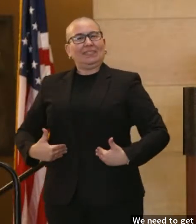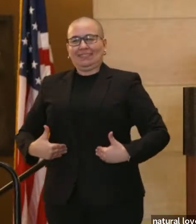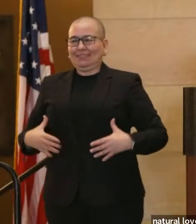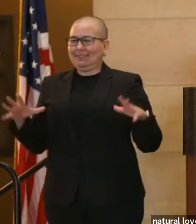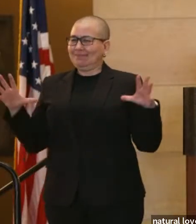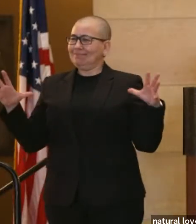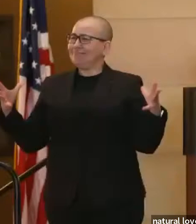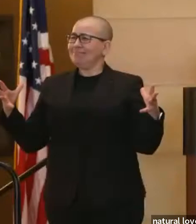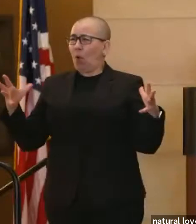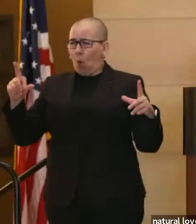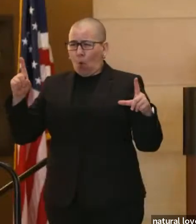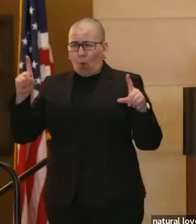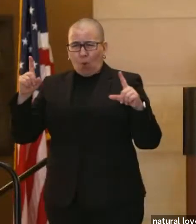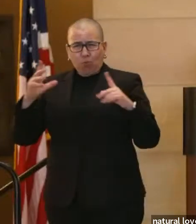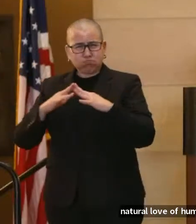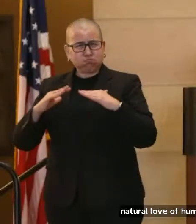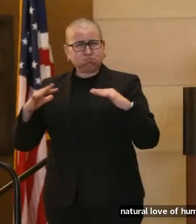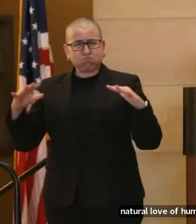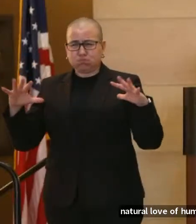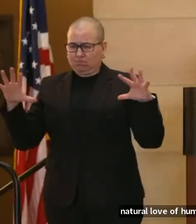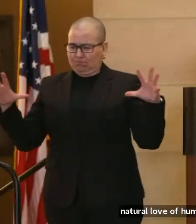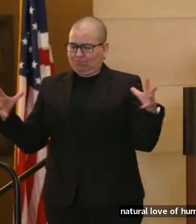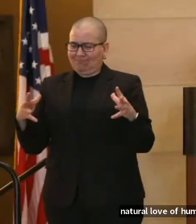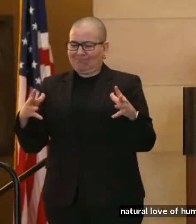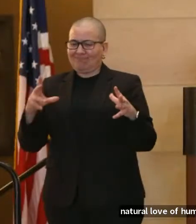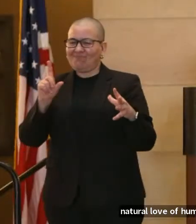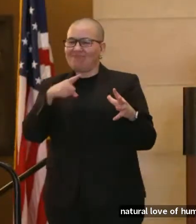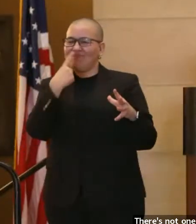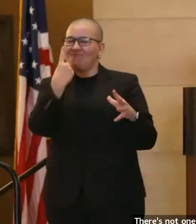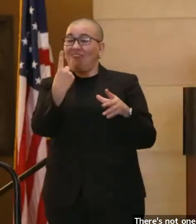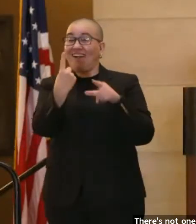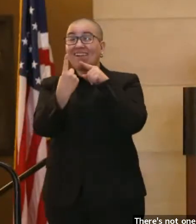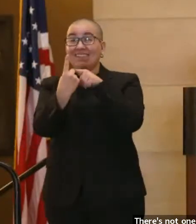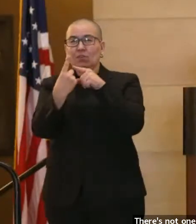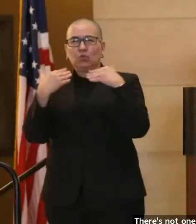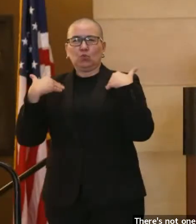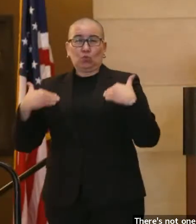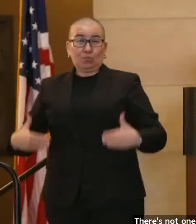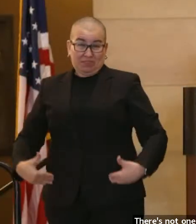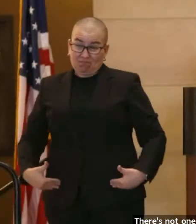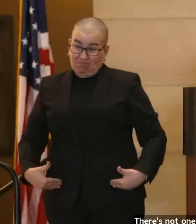one person that is different here. We're all human beings. We're all made the same way.